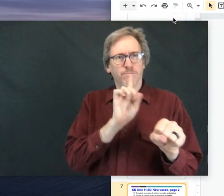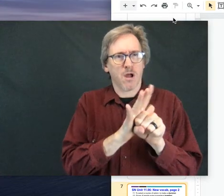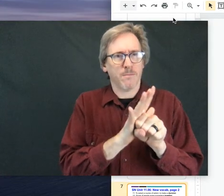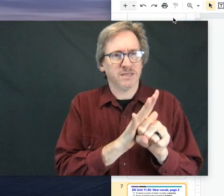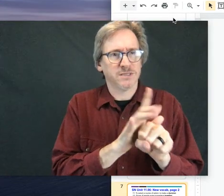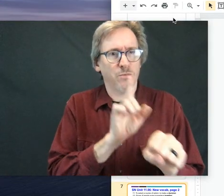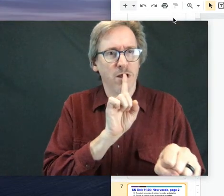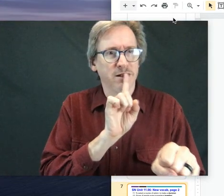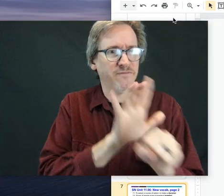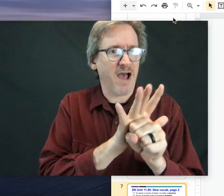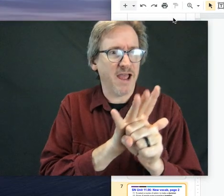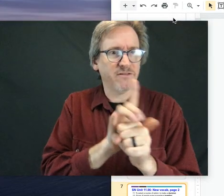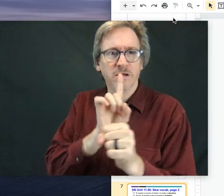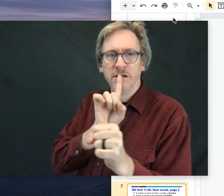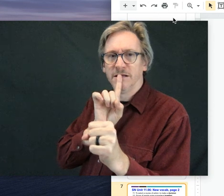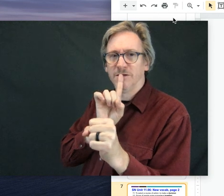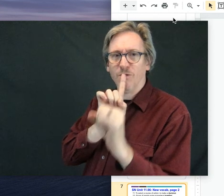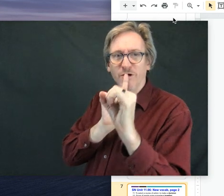Promise.